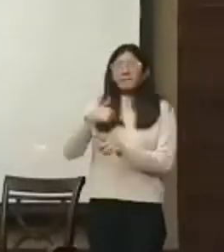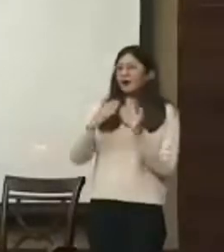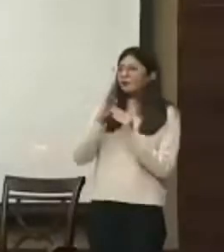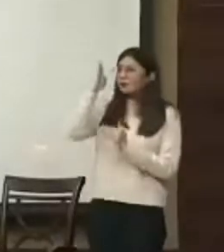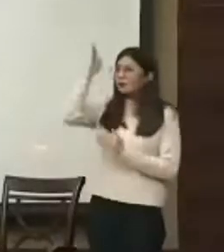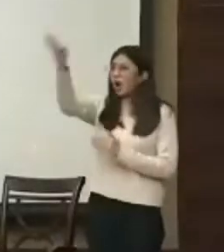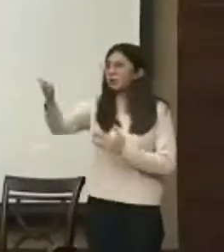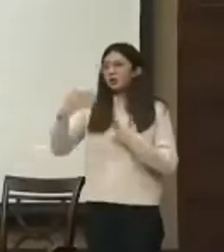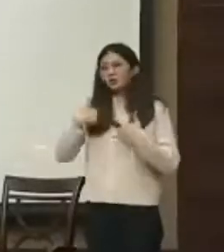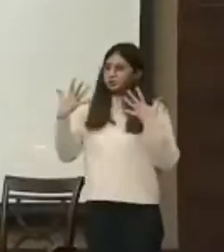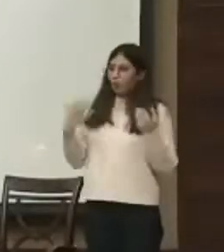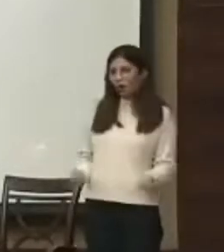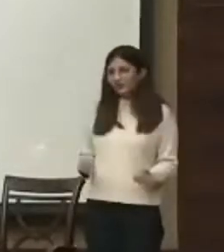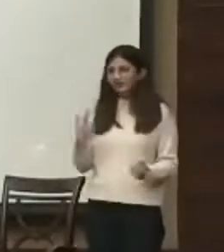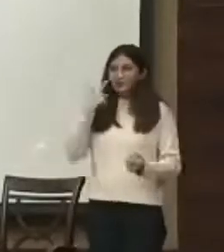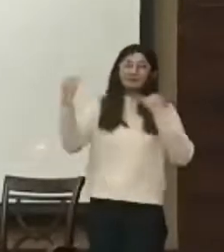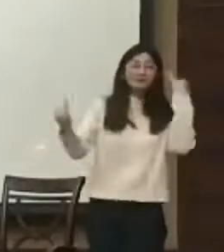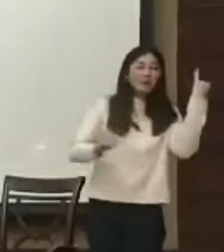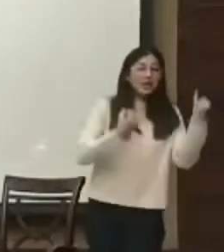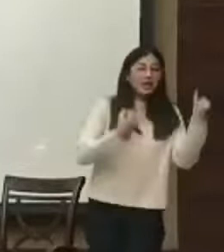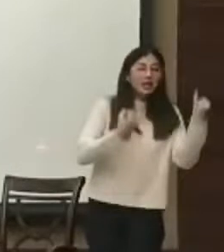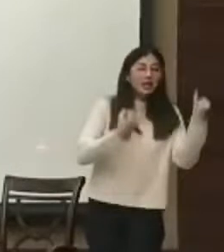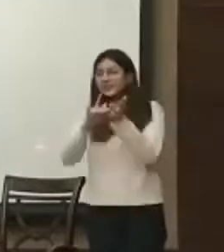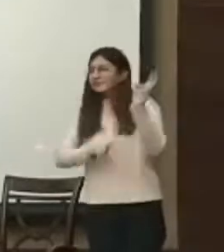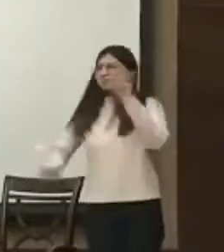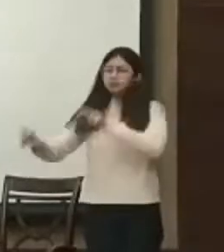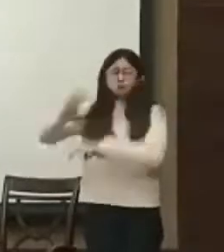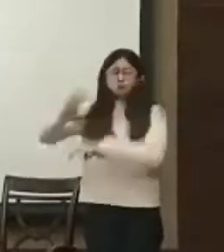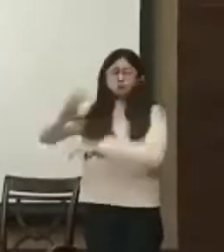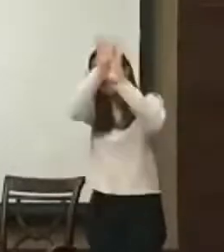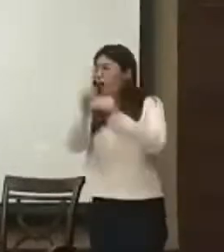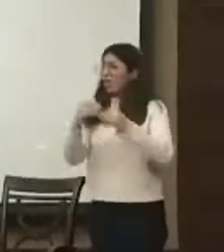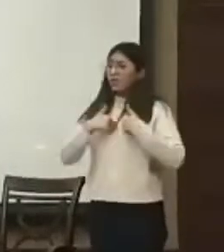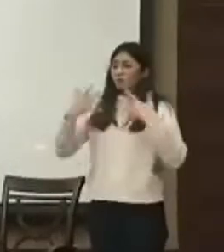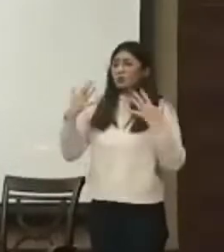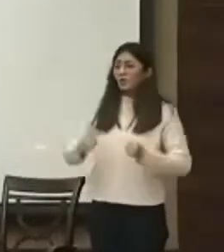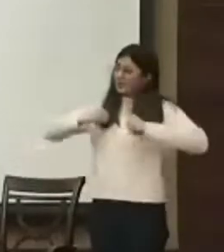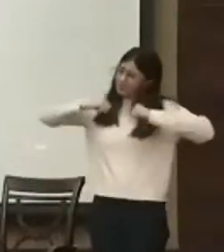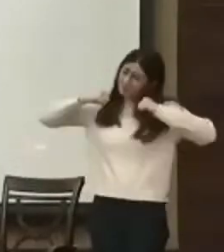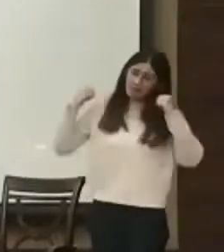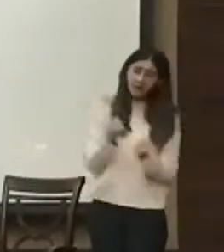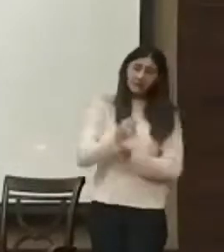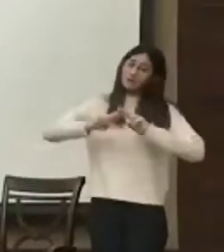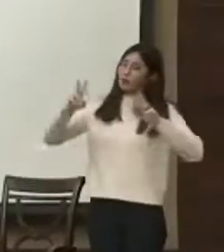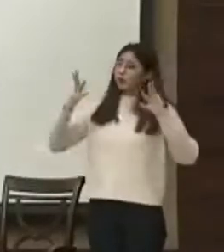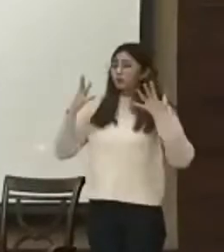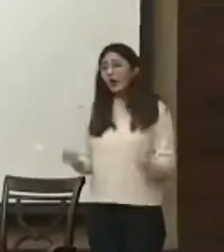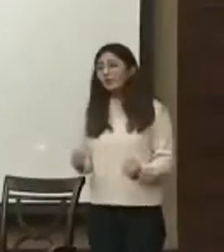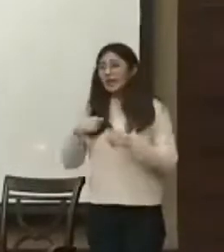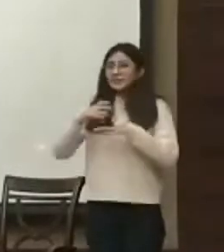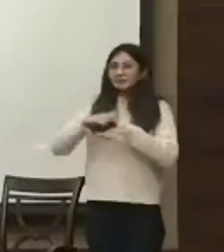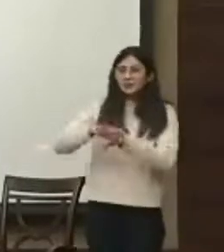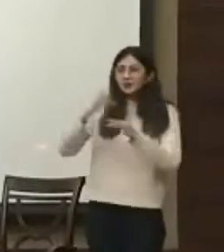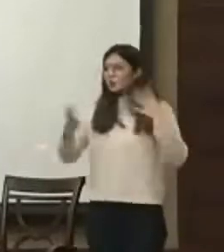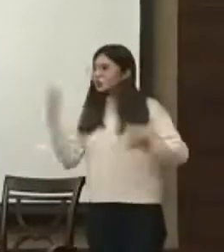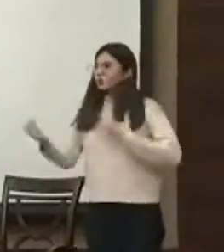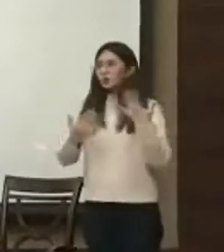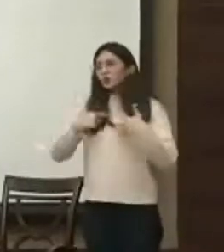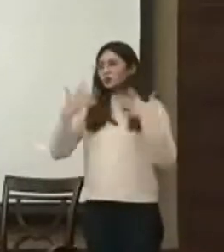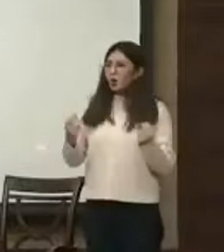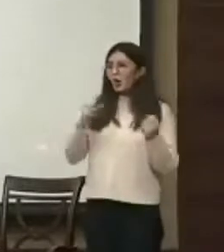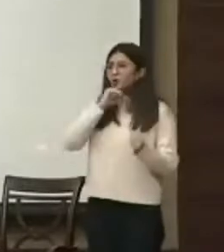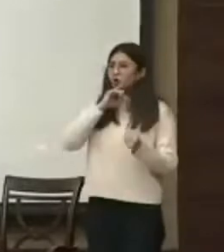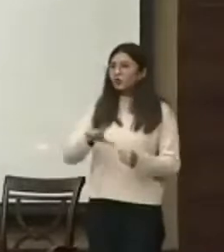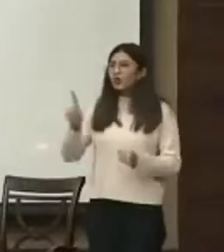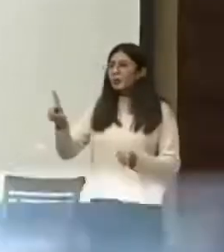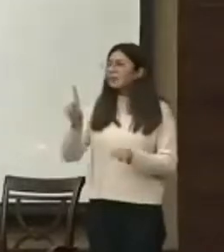explore places. We want to achieve things. We want to do things. We want to try and, experience new things. But we